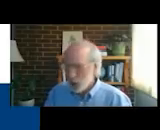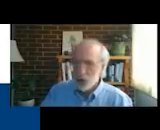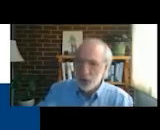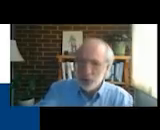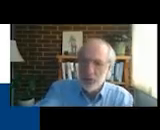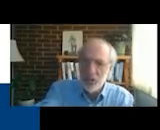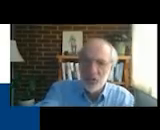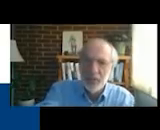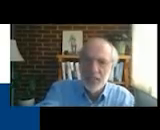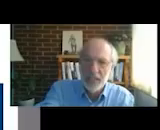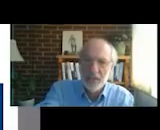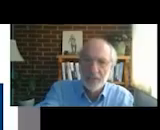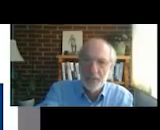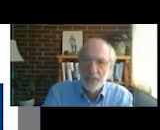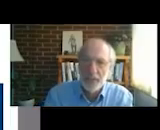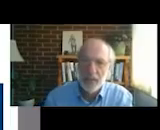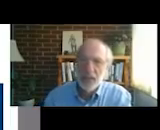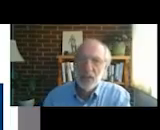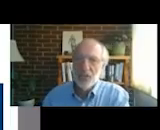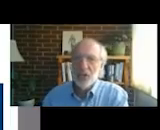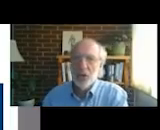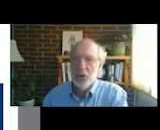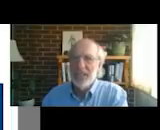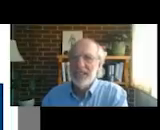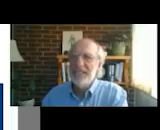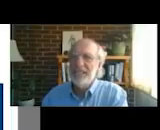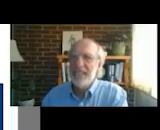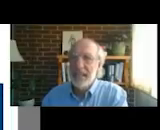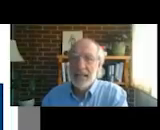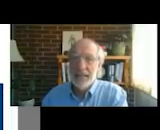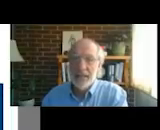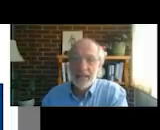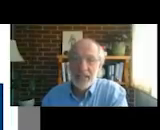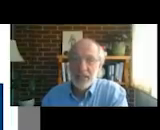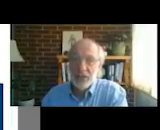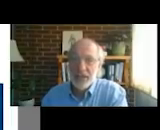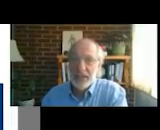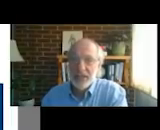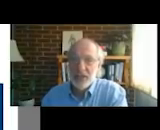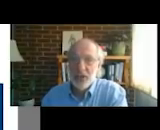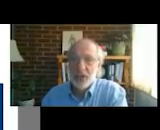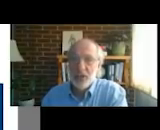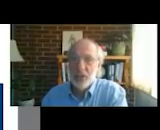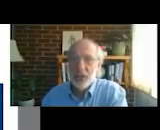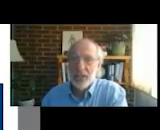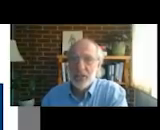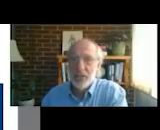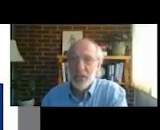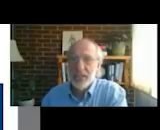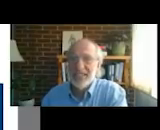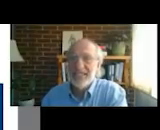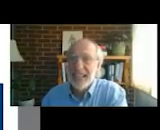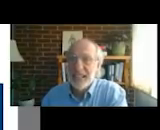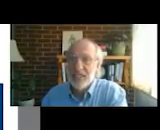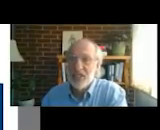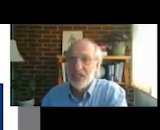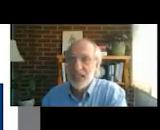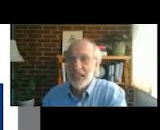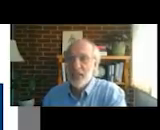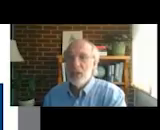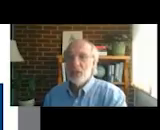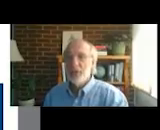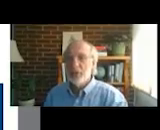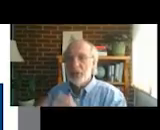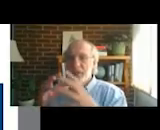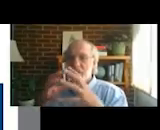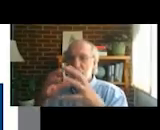child learn to speak. So the other thing is you're also going to say it as you sign